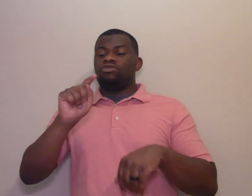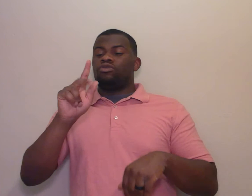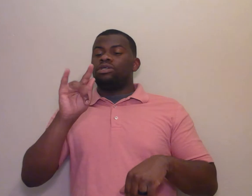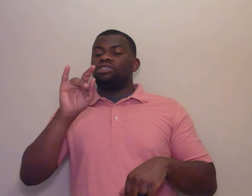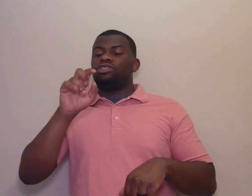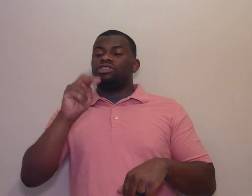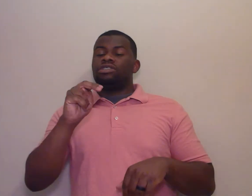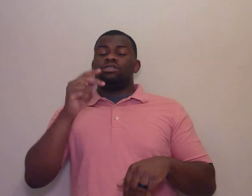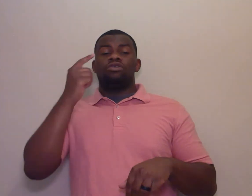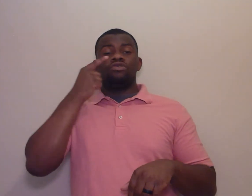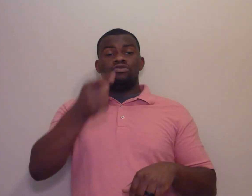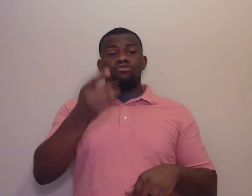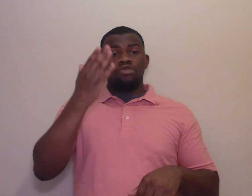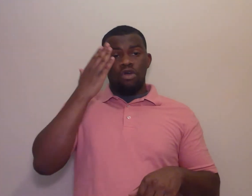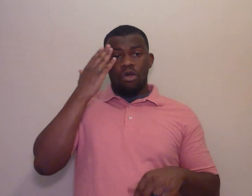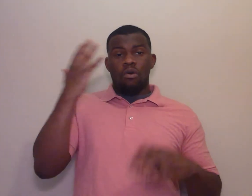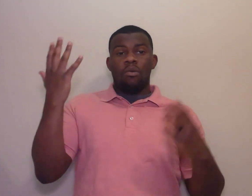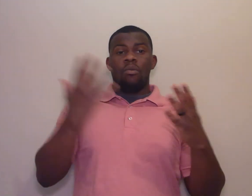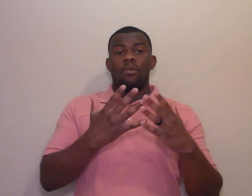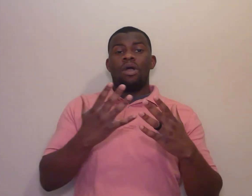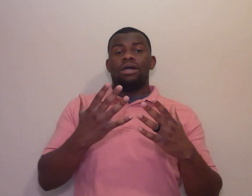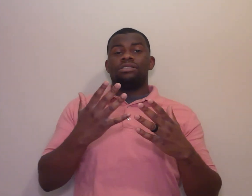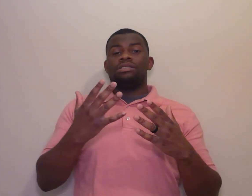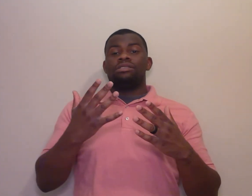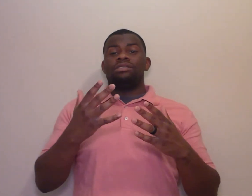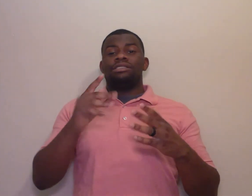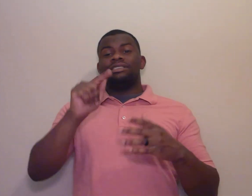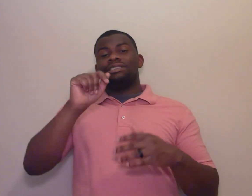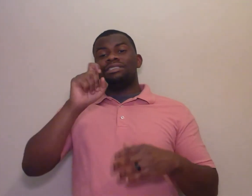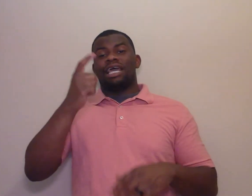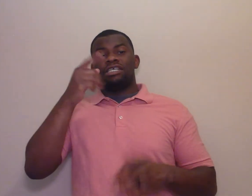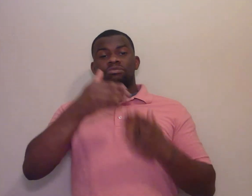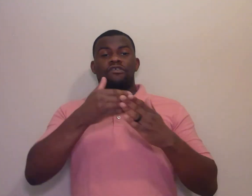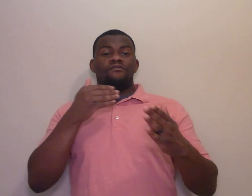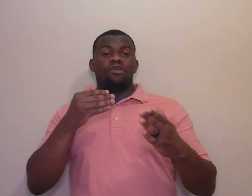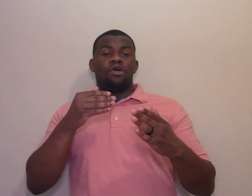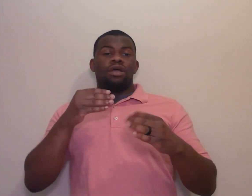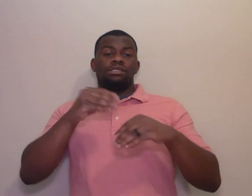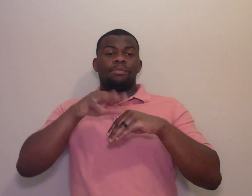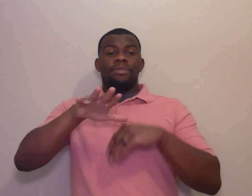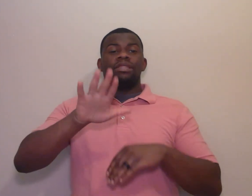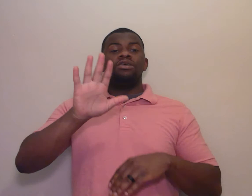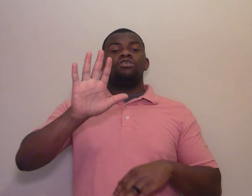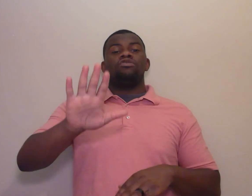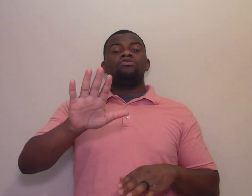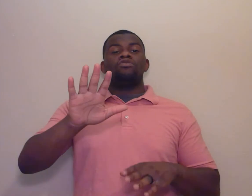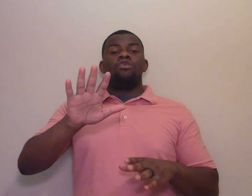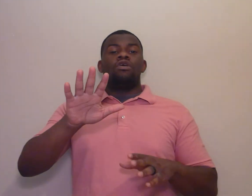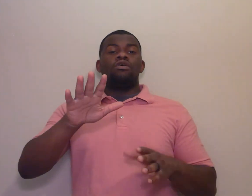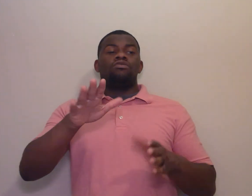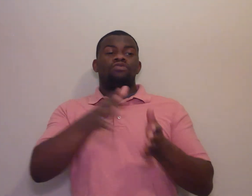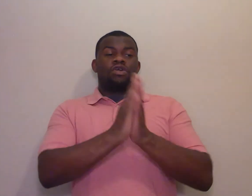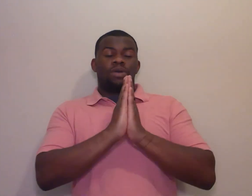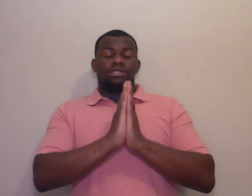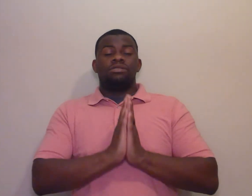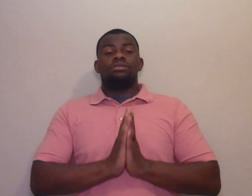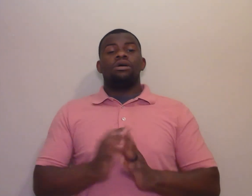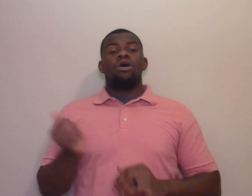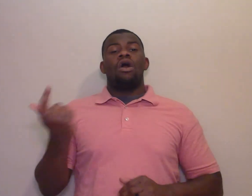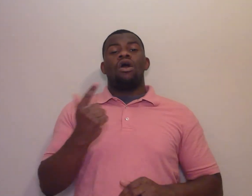are taxed before submitting a request. All taxes are deducted from the employee's paycheck after the deadline